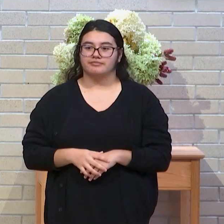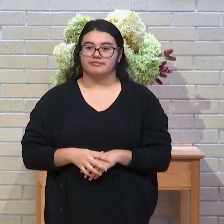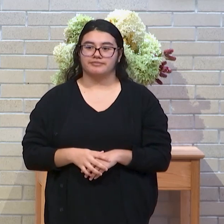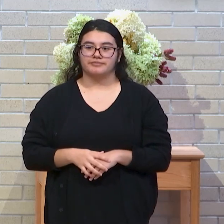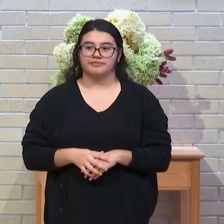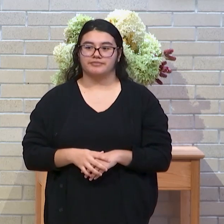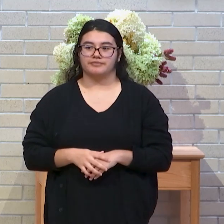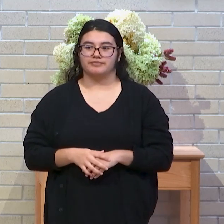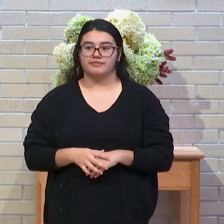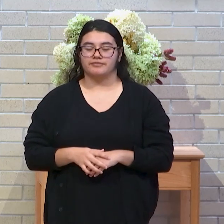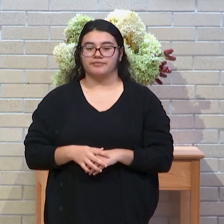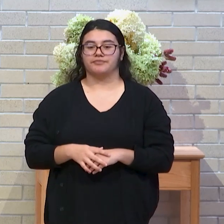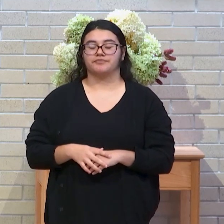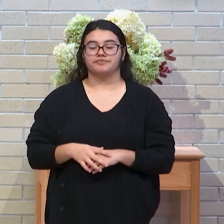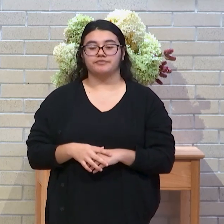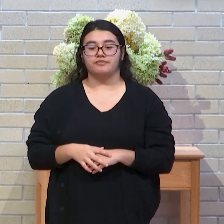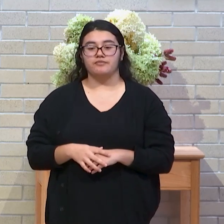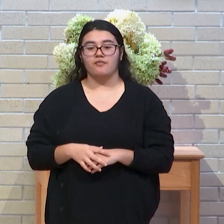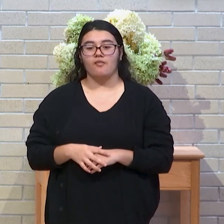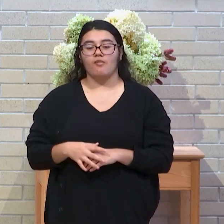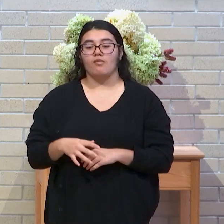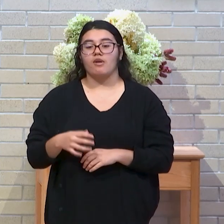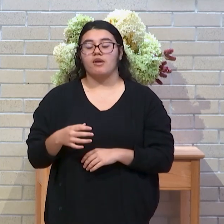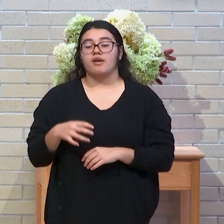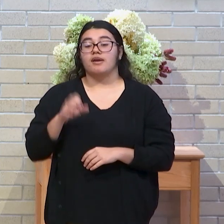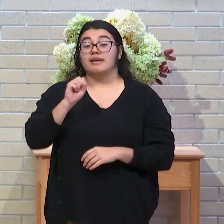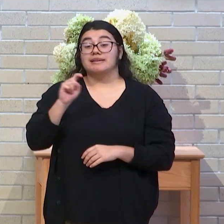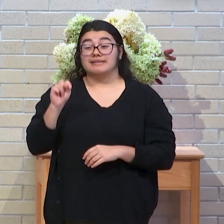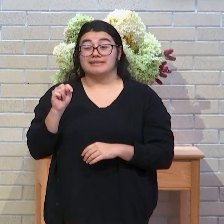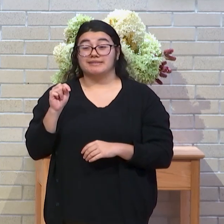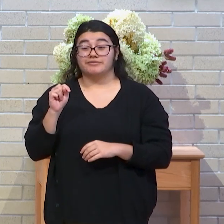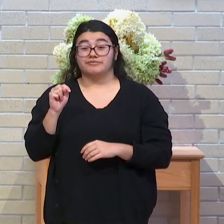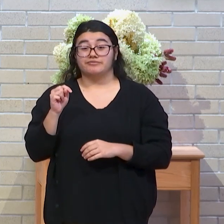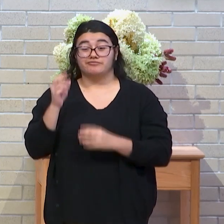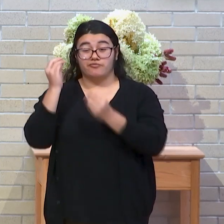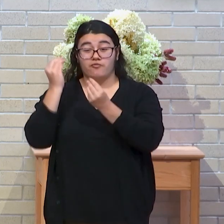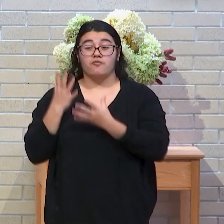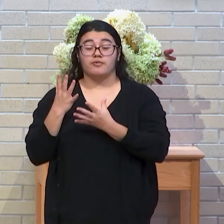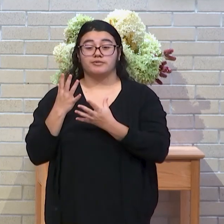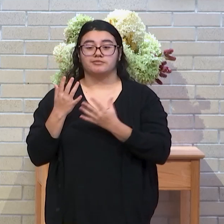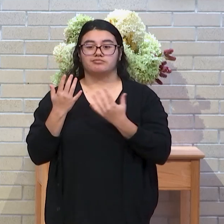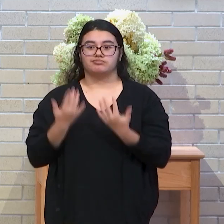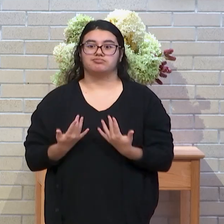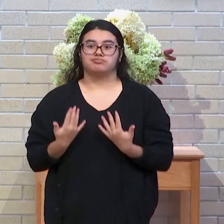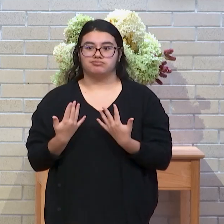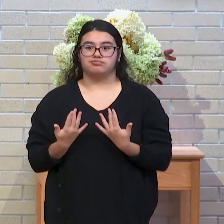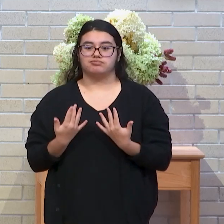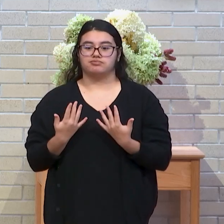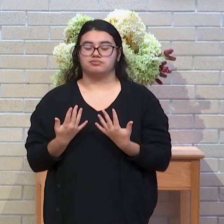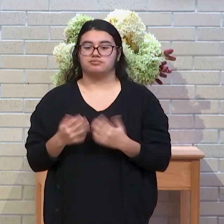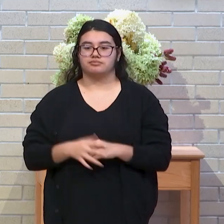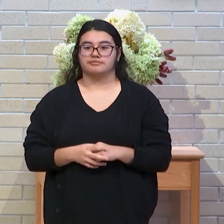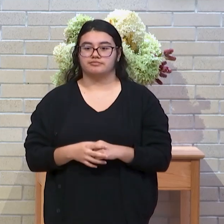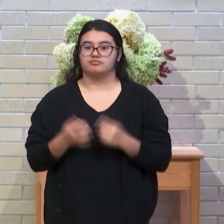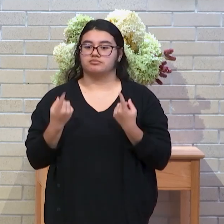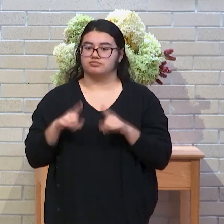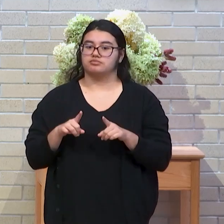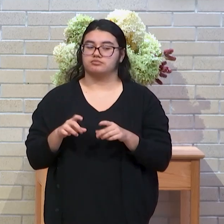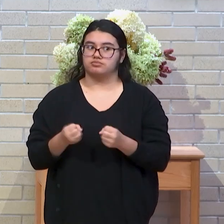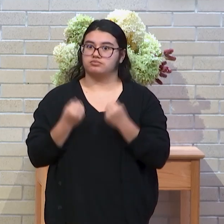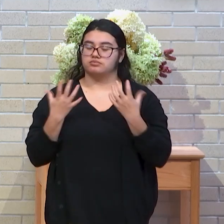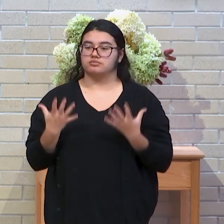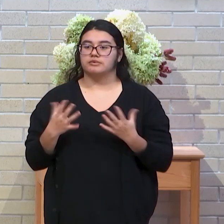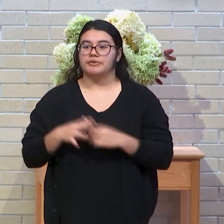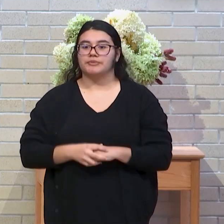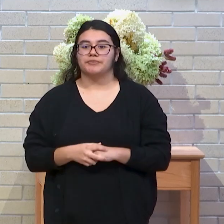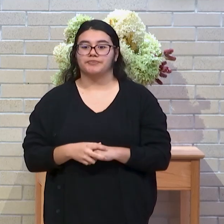we had to prepare ourselves, someone would bring up the fact that we would be doing a lot of waiting. And yet, I somehow was still not prepared for the amount of waiting that I actually had to